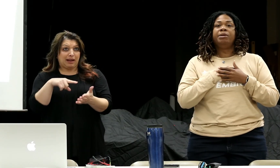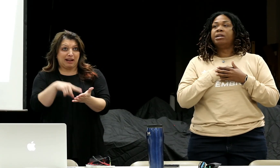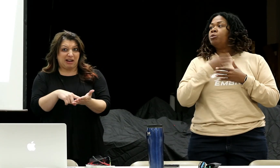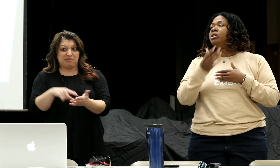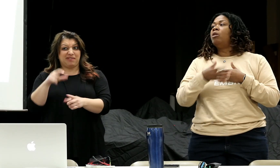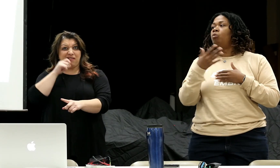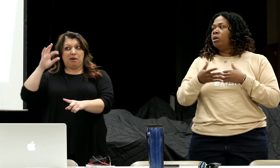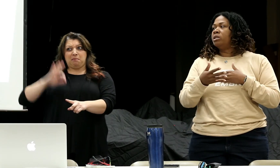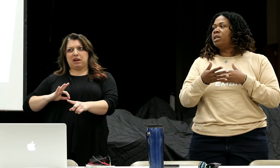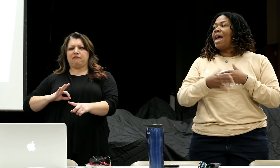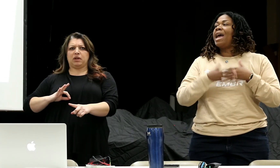or lack thereof.